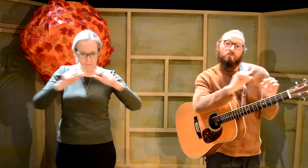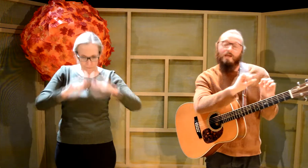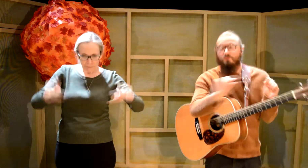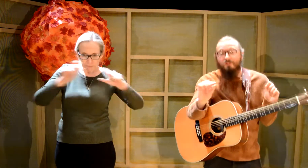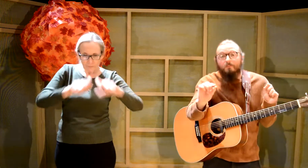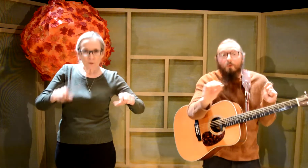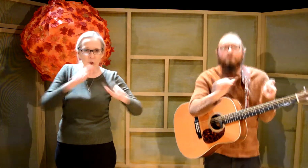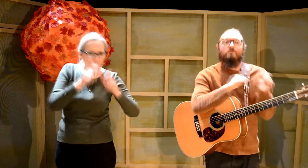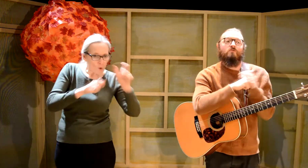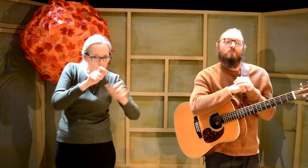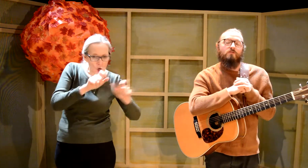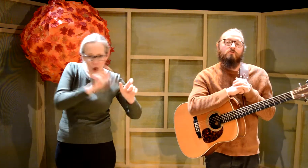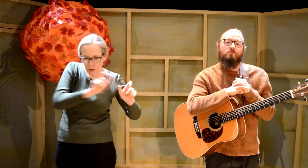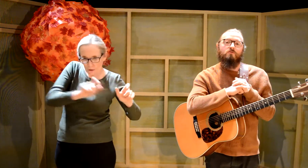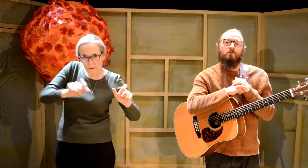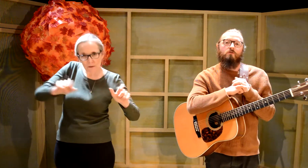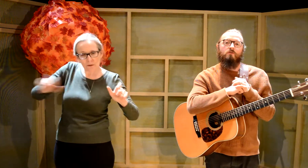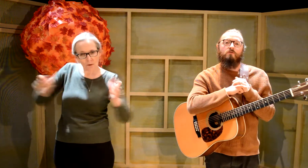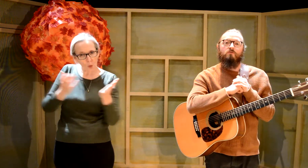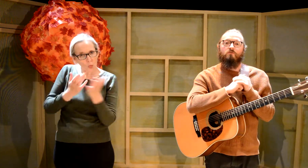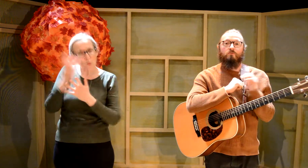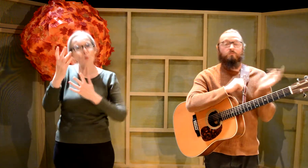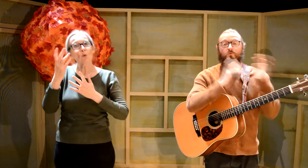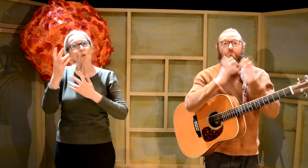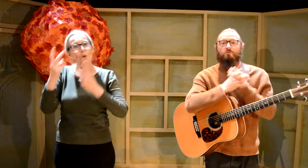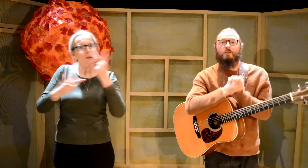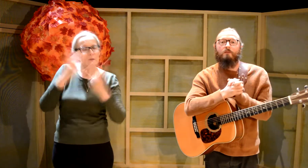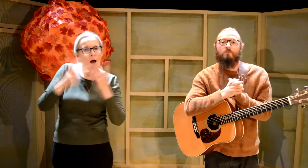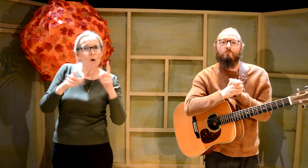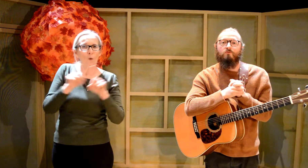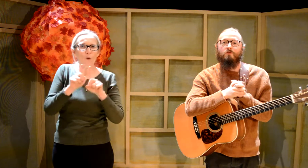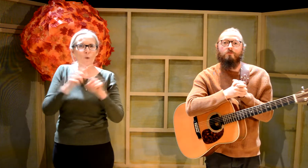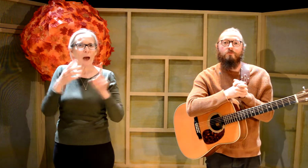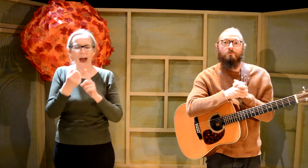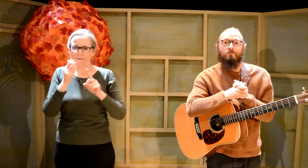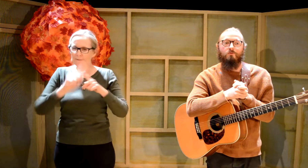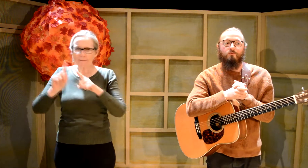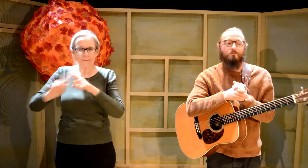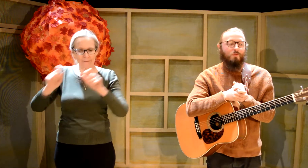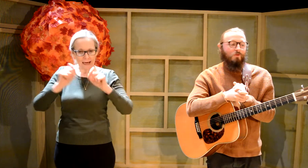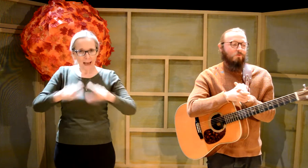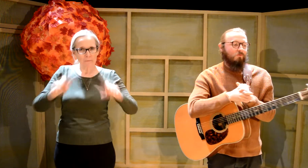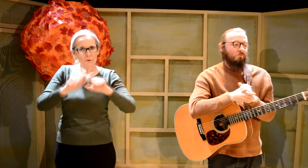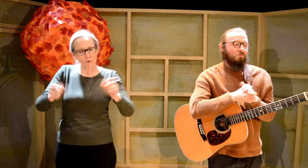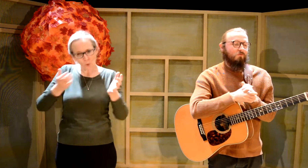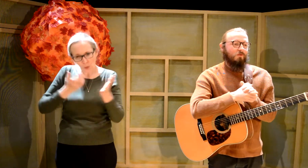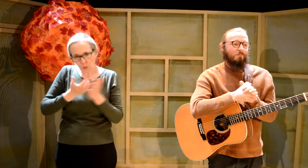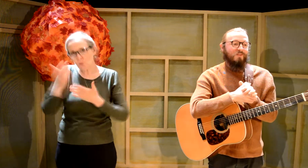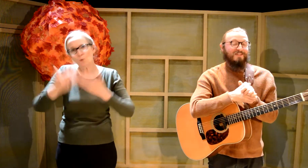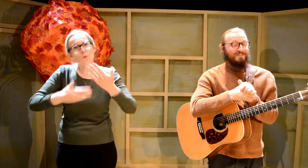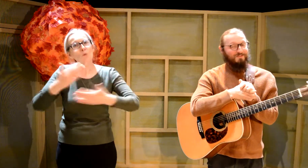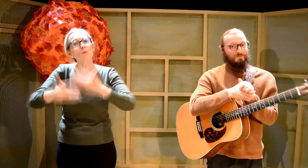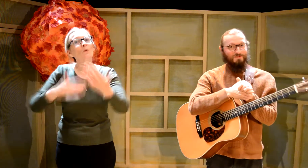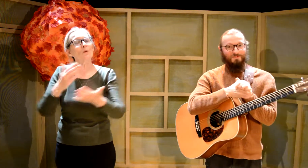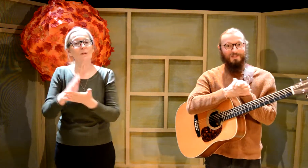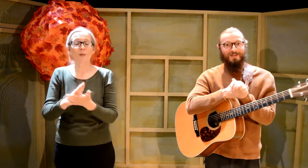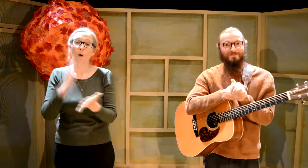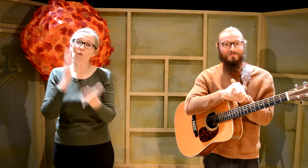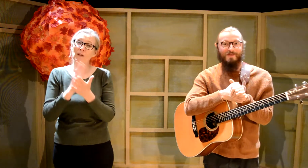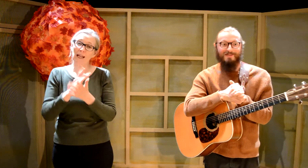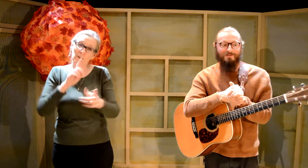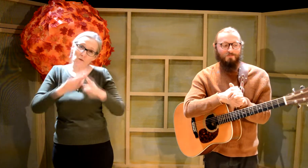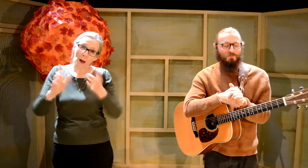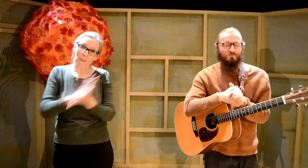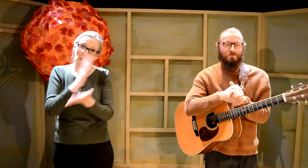lyrics are captioned at the bottom of the screen during songs, and there's also all sorts of captions throughout the show too. So it's as accessible as we